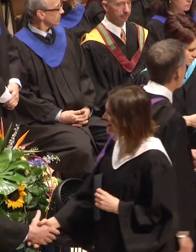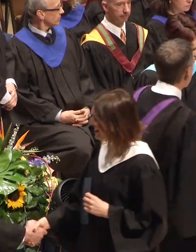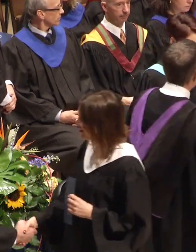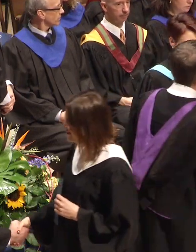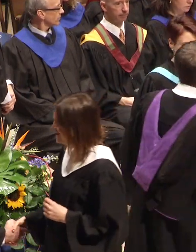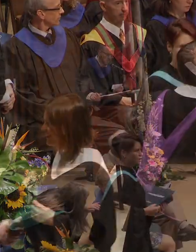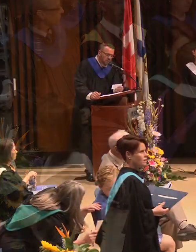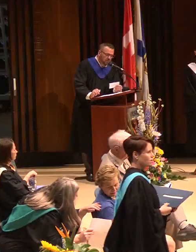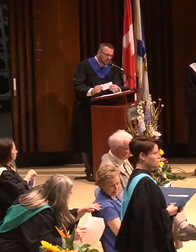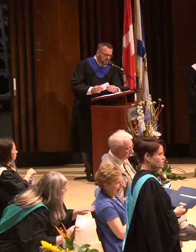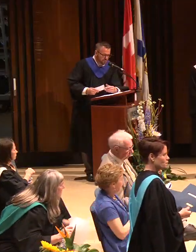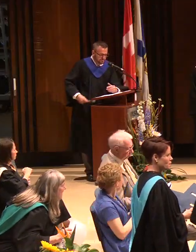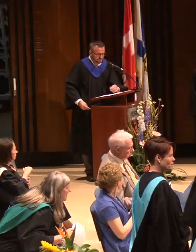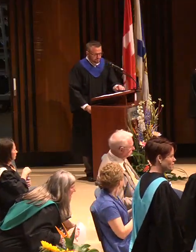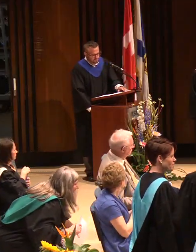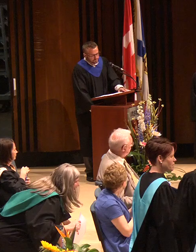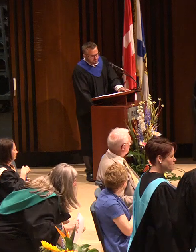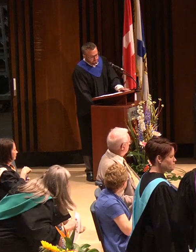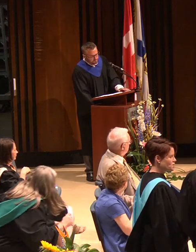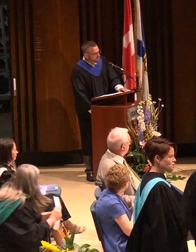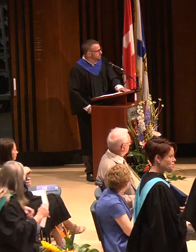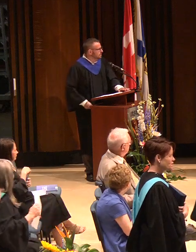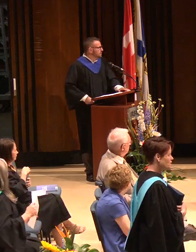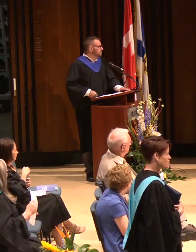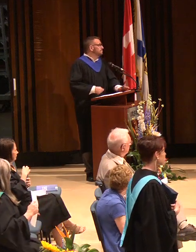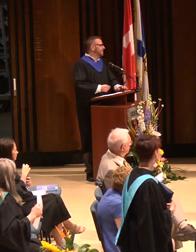Rebecca Chapman with honors.